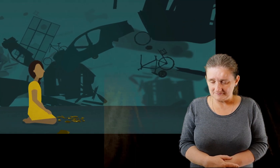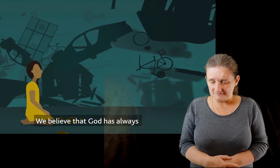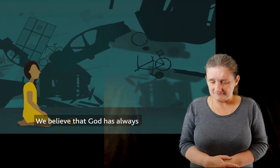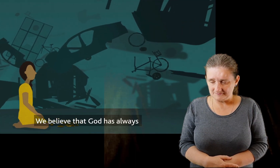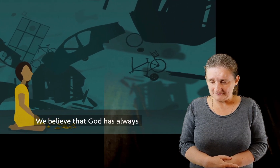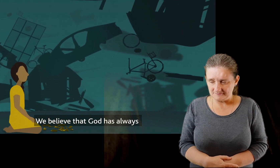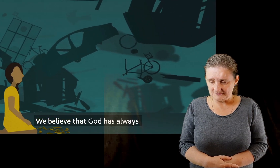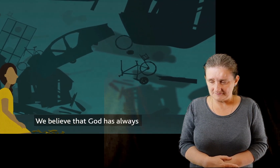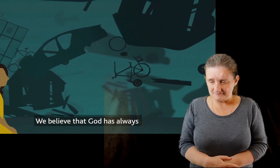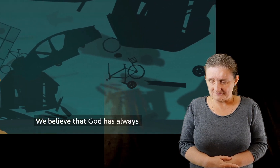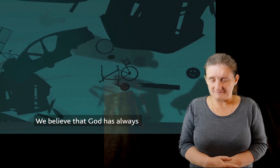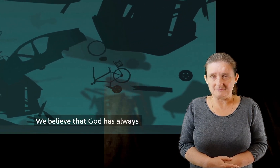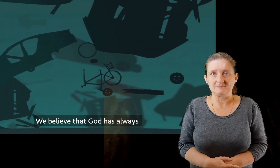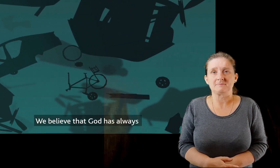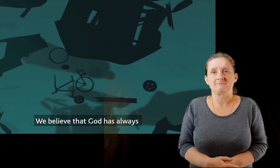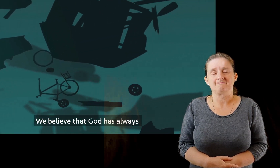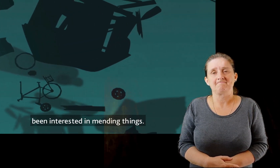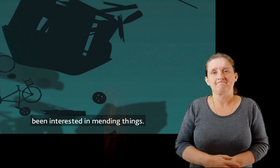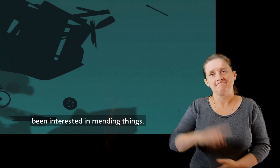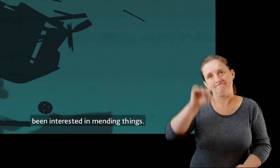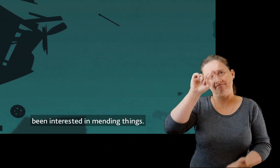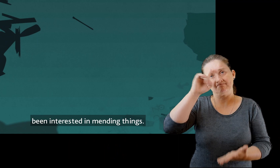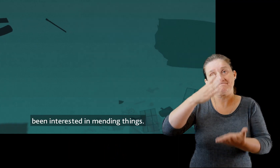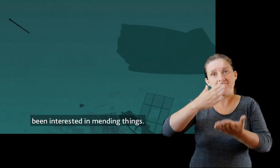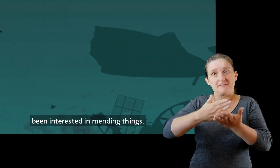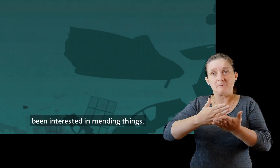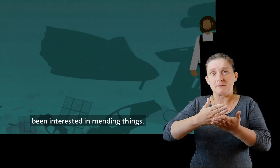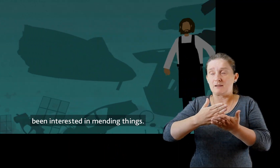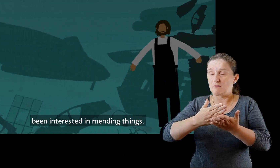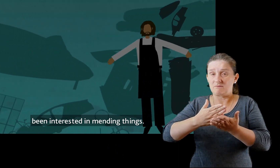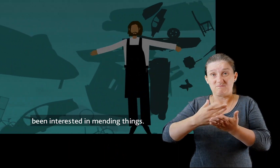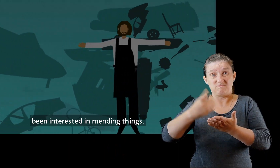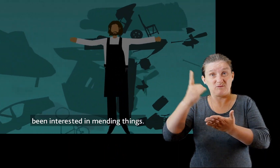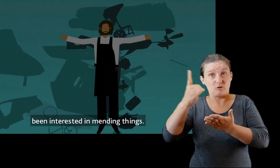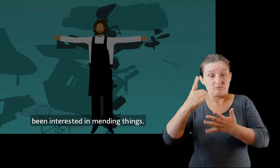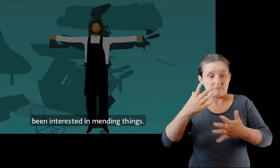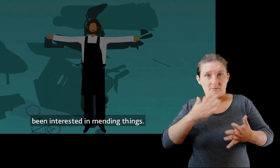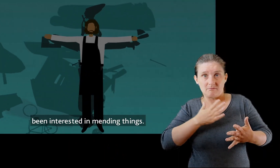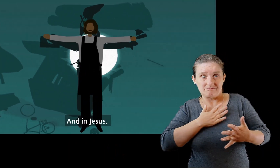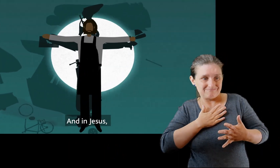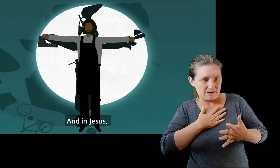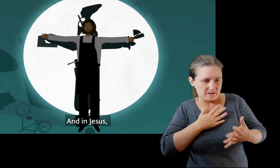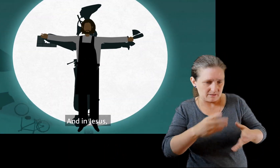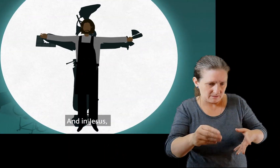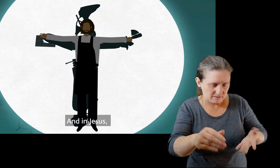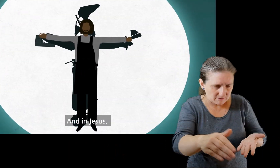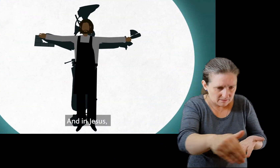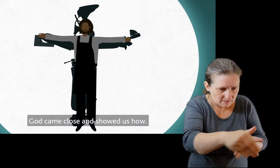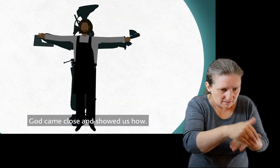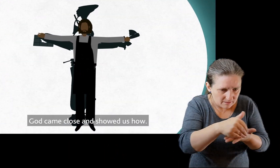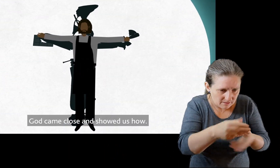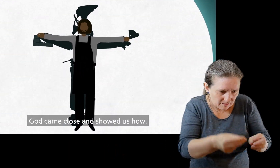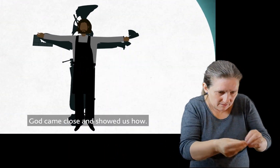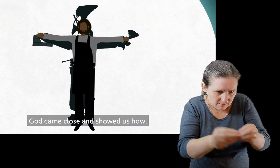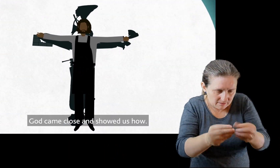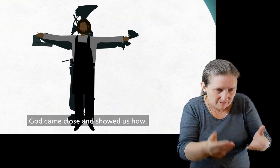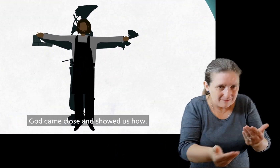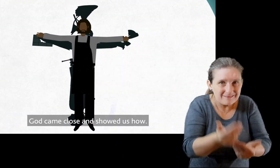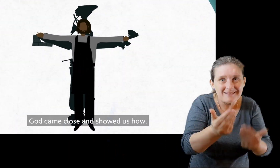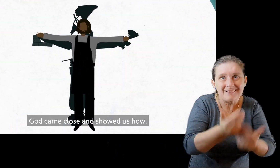We believe that God has always been interested in mending things. And in Jesus, God came close and showed us